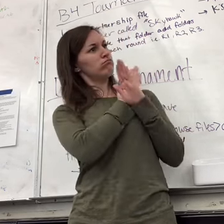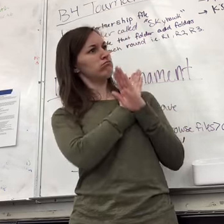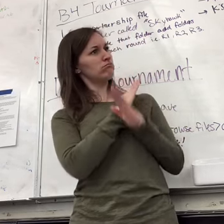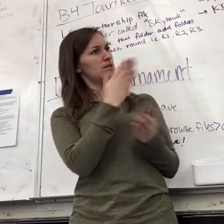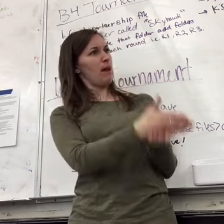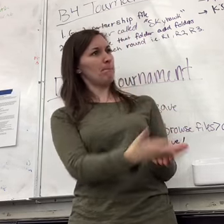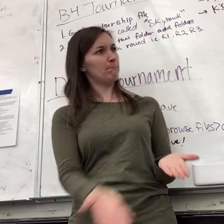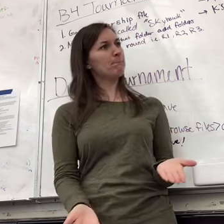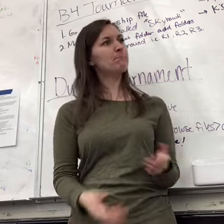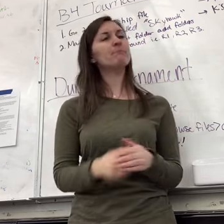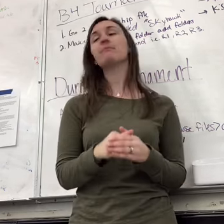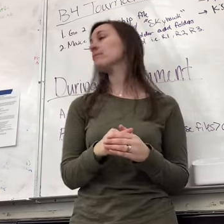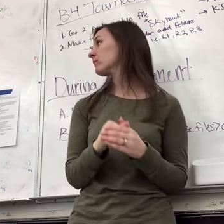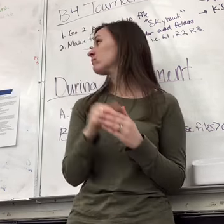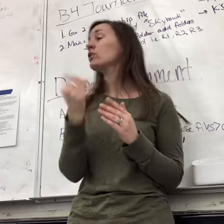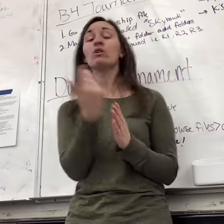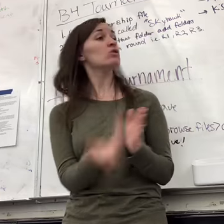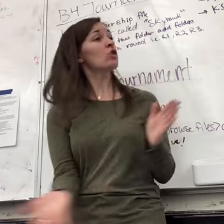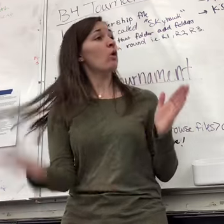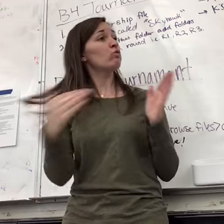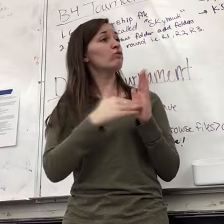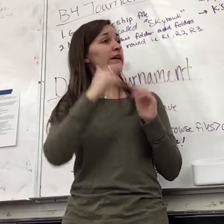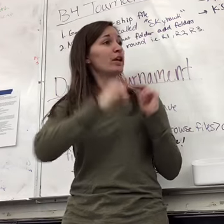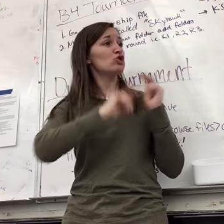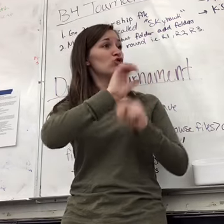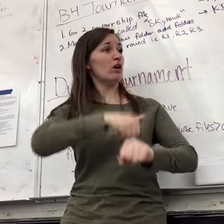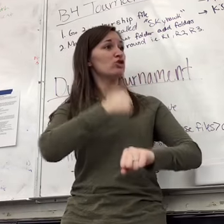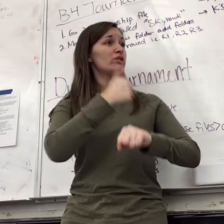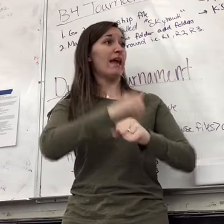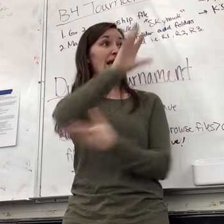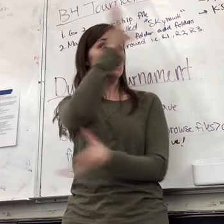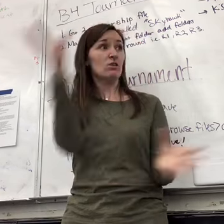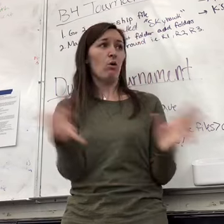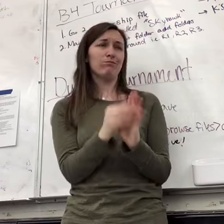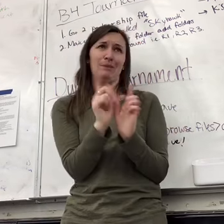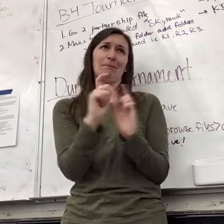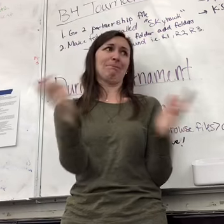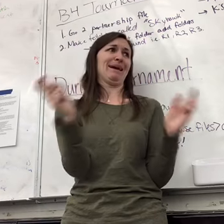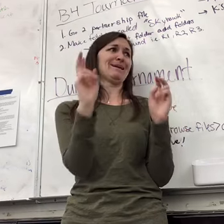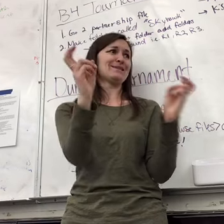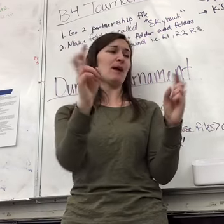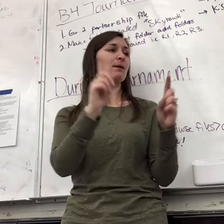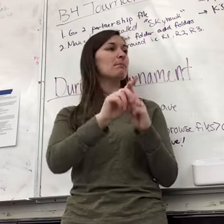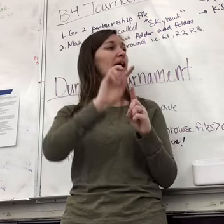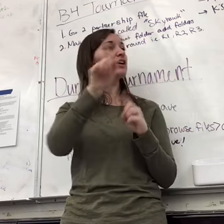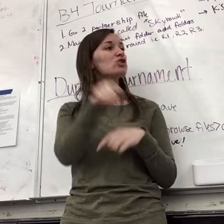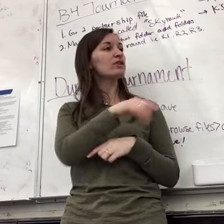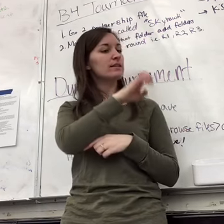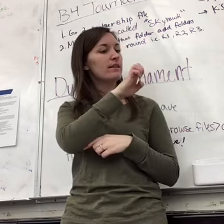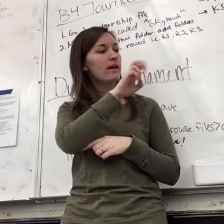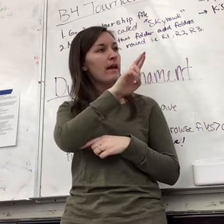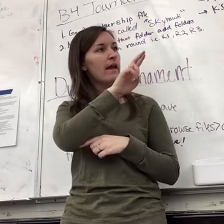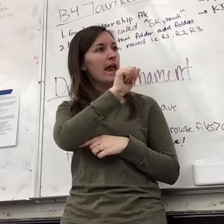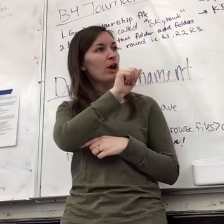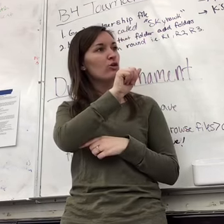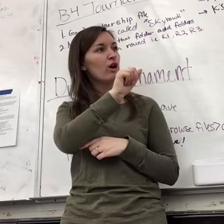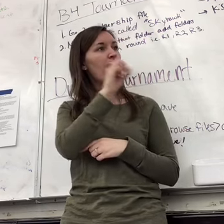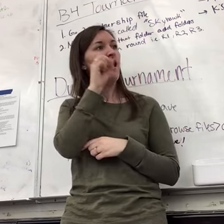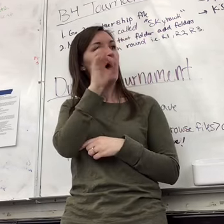And Reconstruction as a whole, again, it's a really big topic, but Reconstruction is just the era of attempting to reconstruct and recreate the